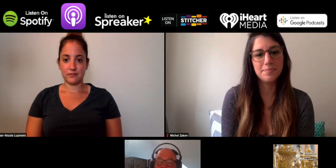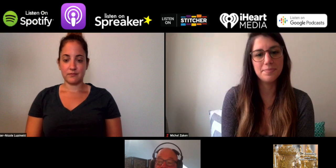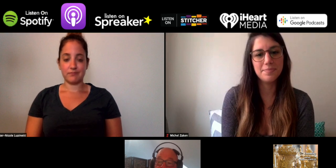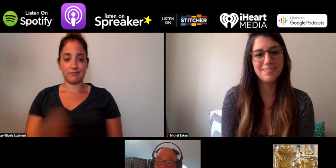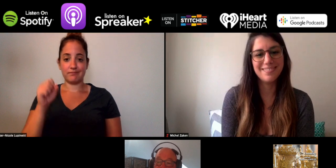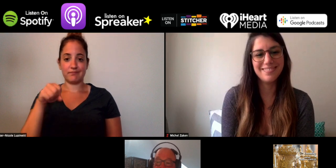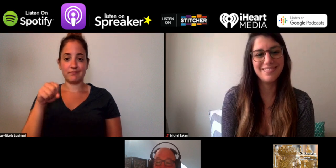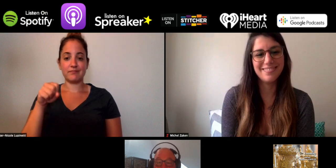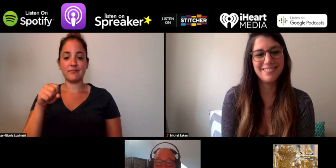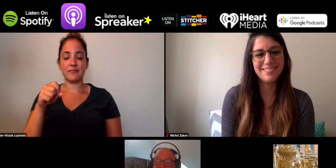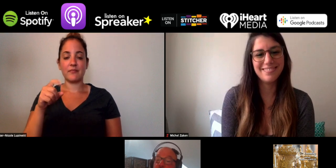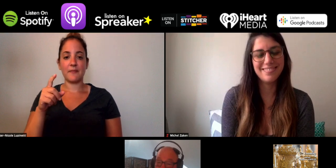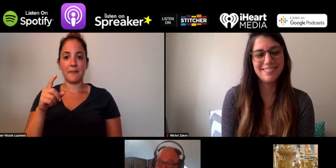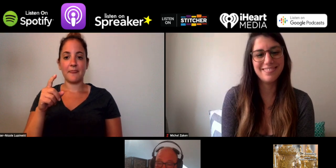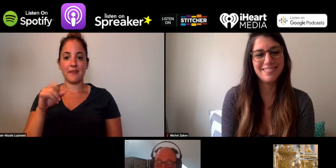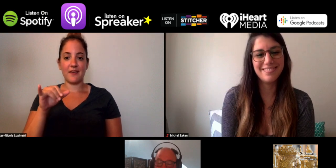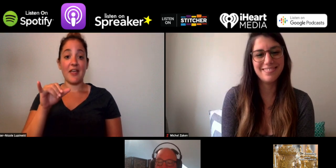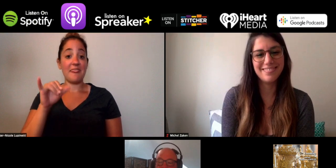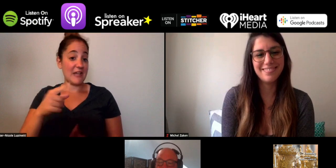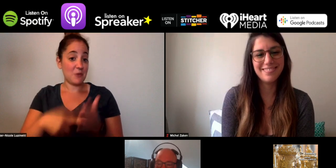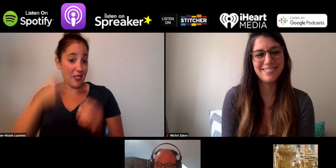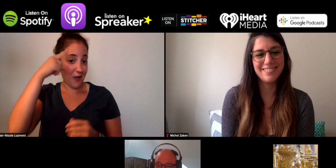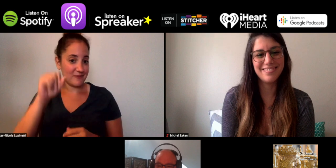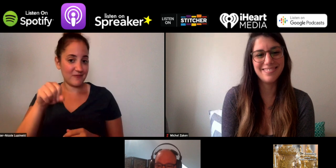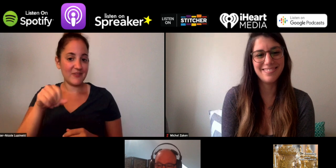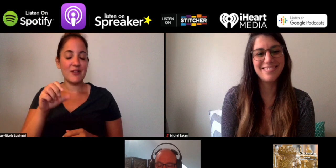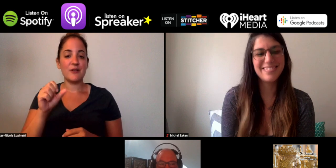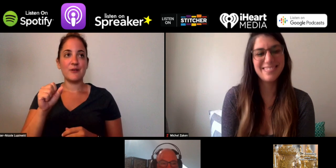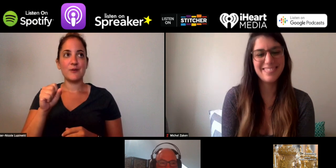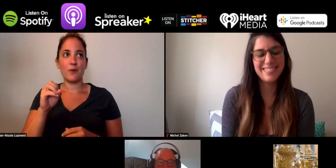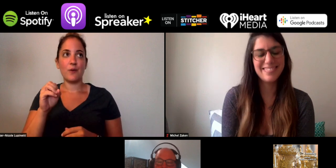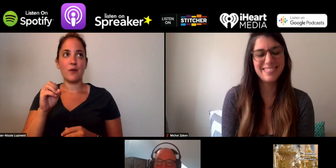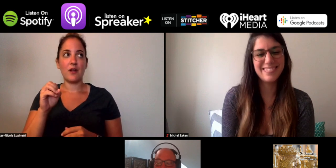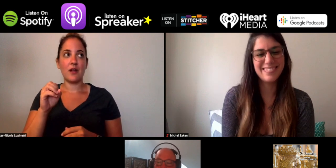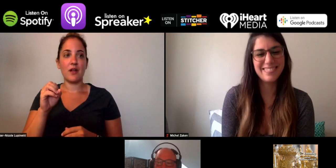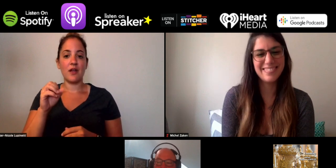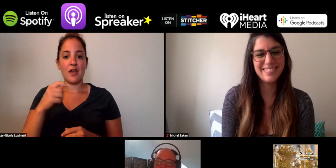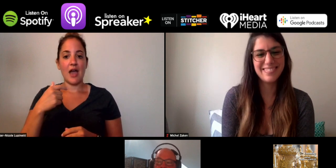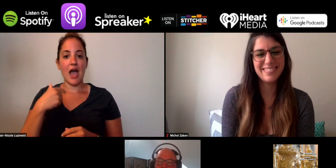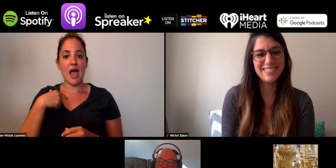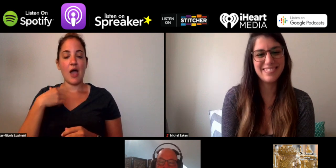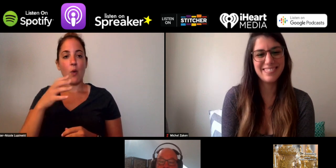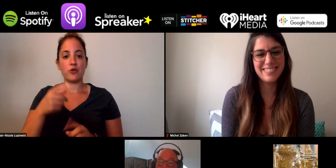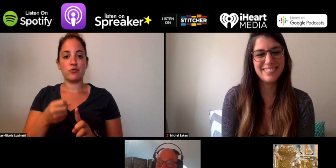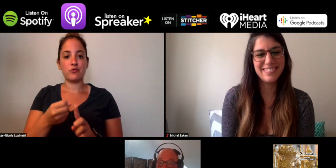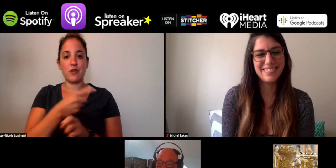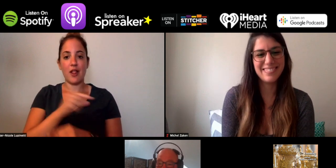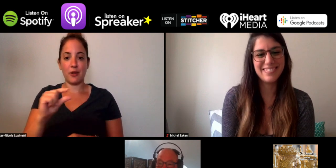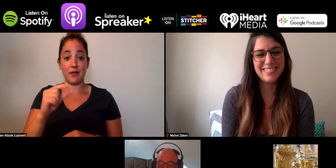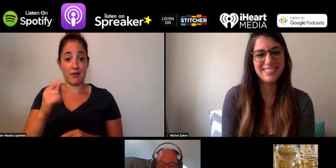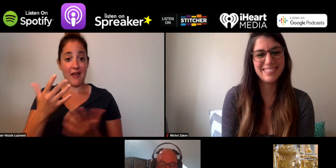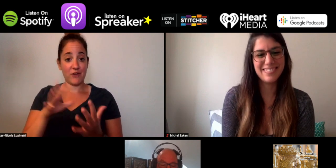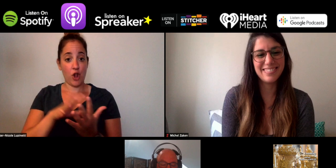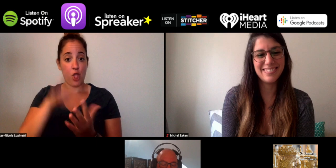Yes, I'm going to do a little, that's what I thought. And I'm going to do a little, turn a corner here. I learned a word